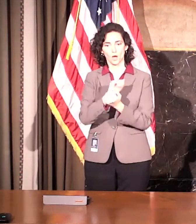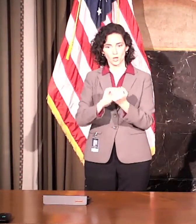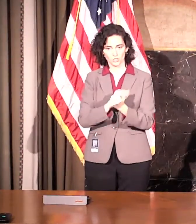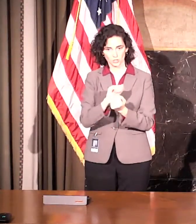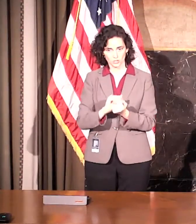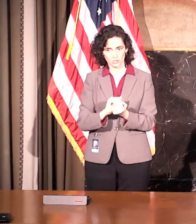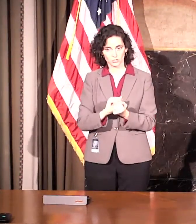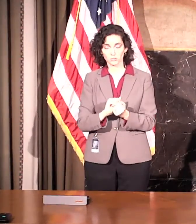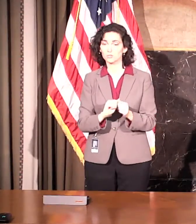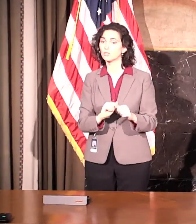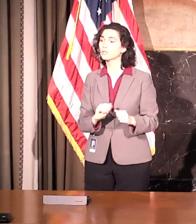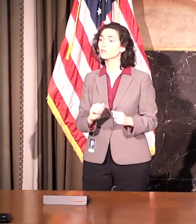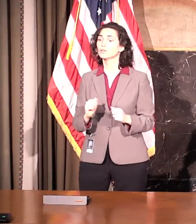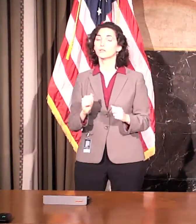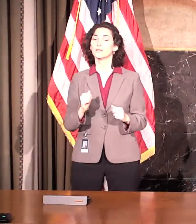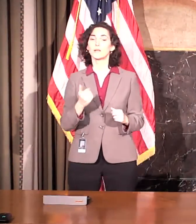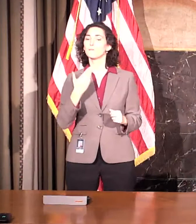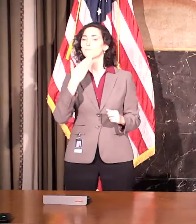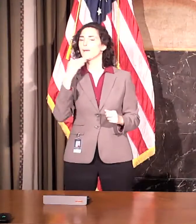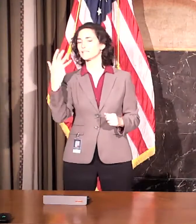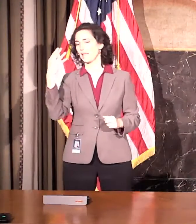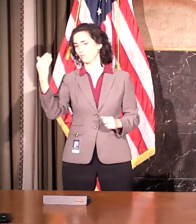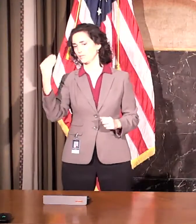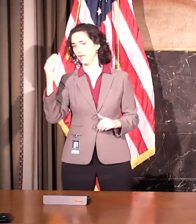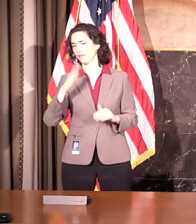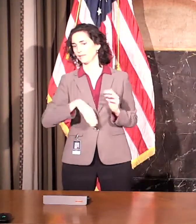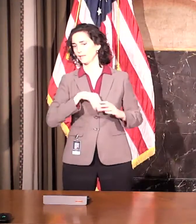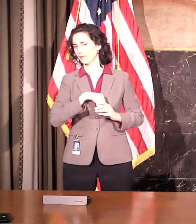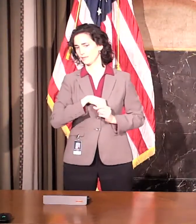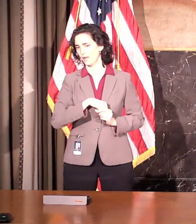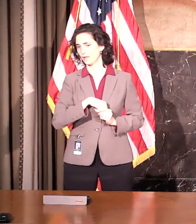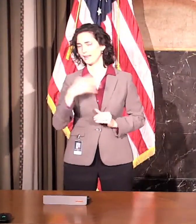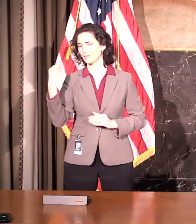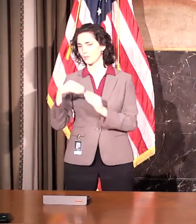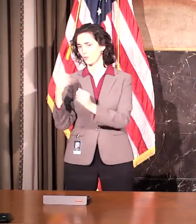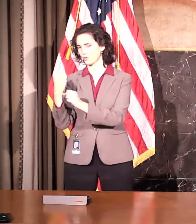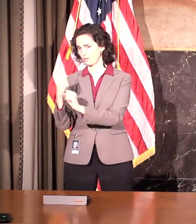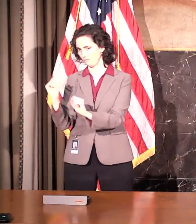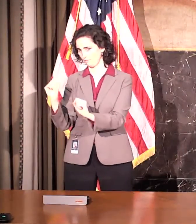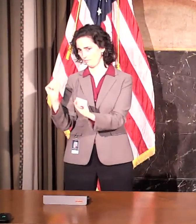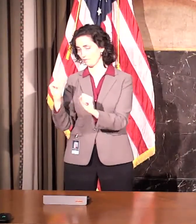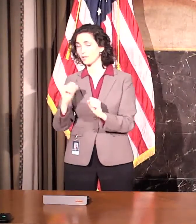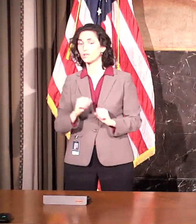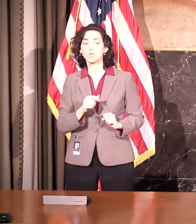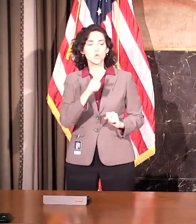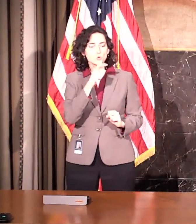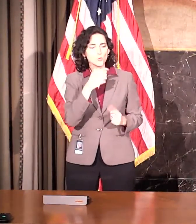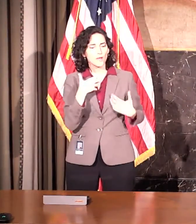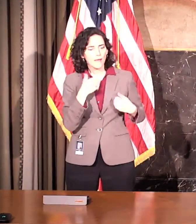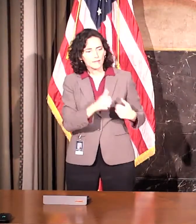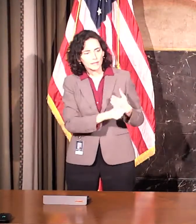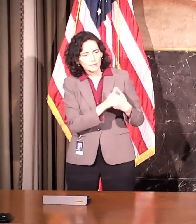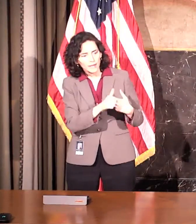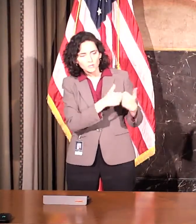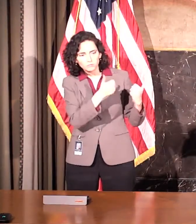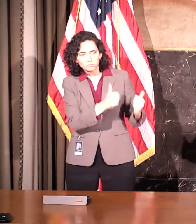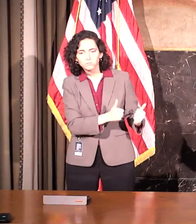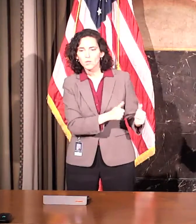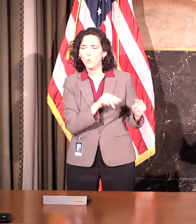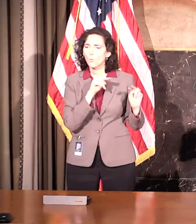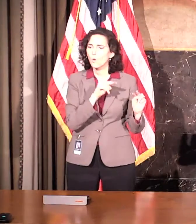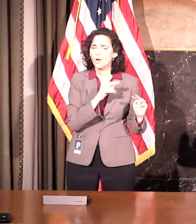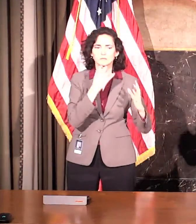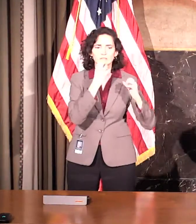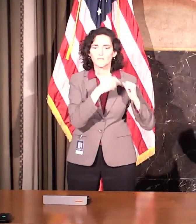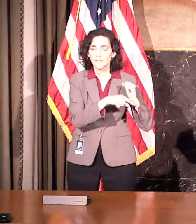Outdoors is always safer than indoors. Pay particular attention to those who are vulnerable. And if you are one of those people